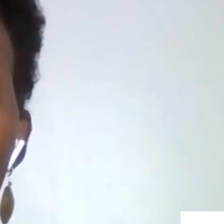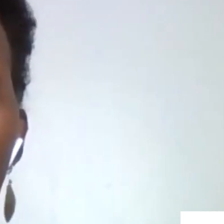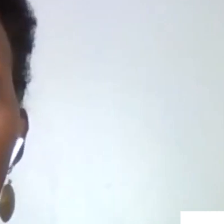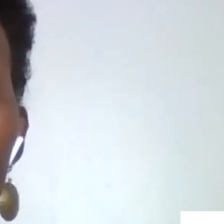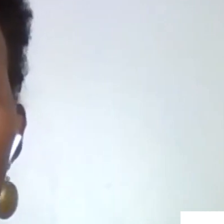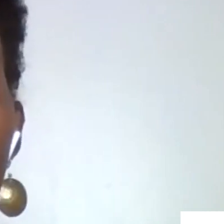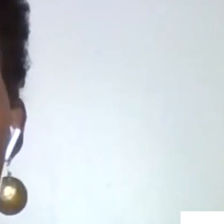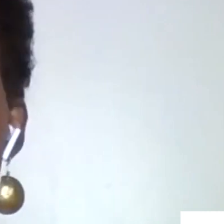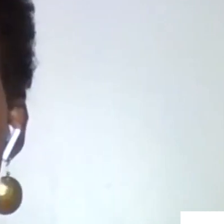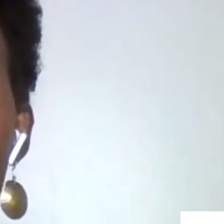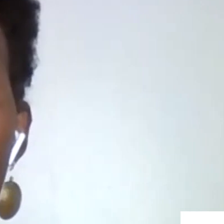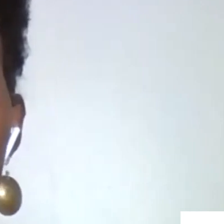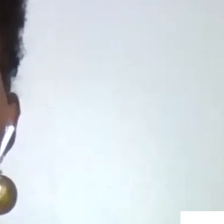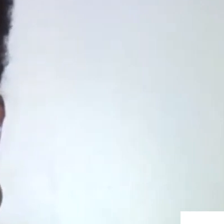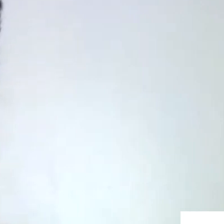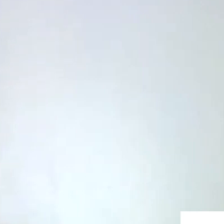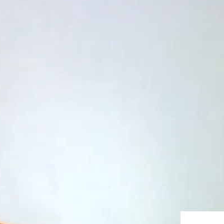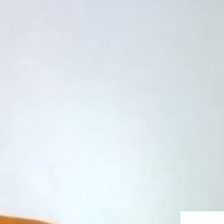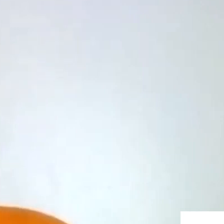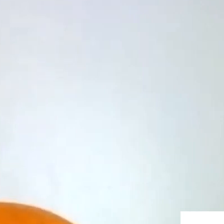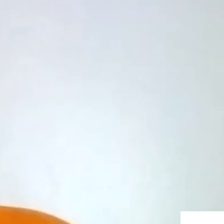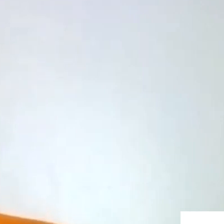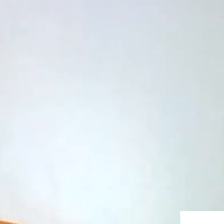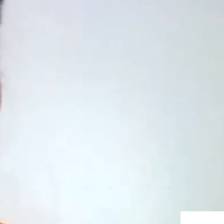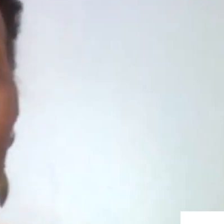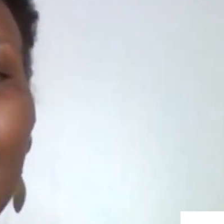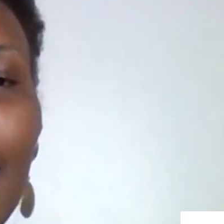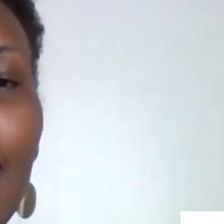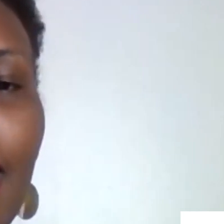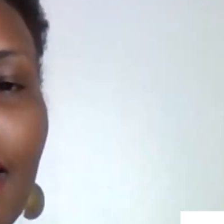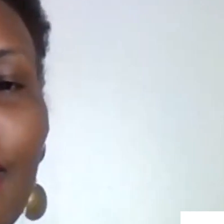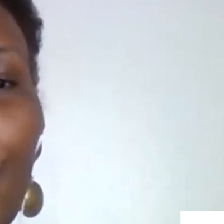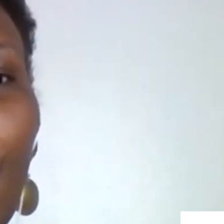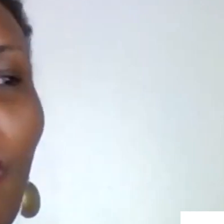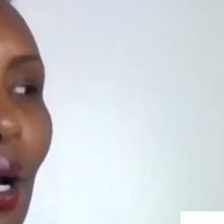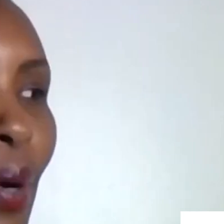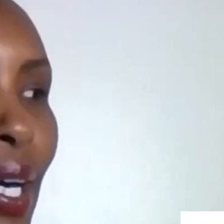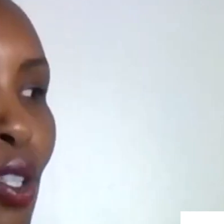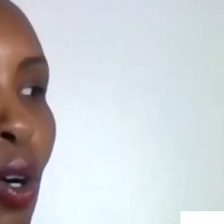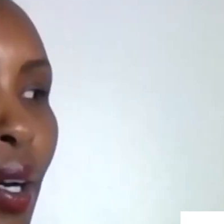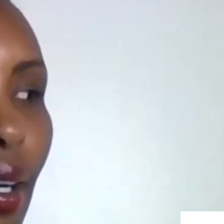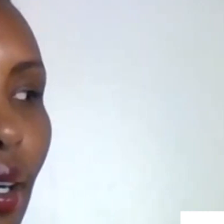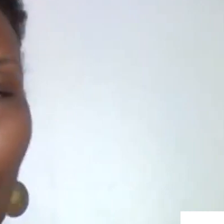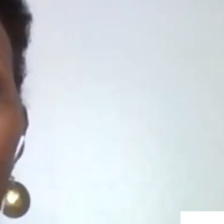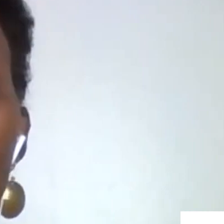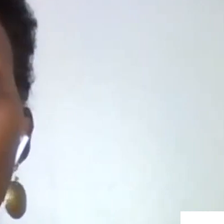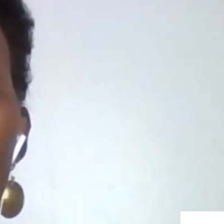imagine after all the hard work, and within 10 years, your hard work is